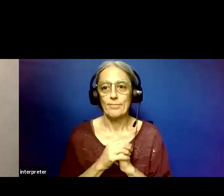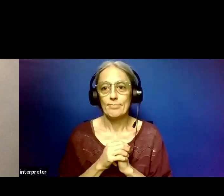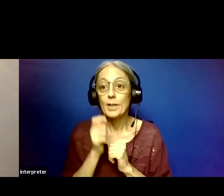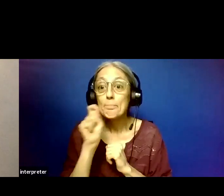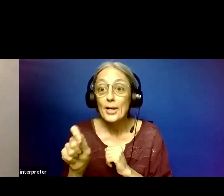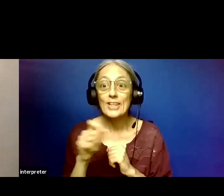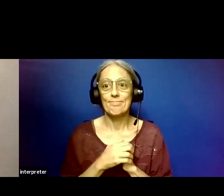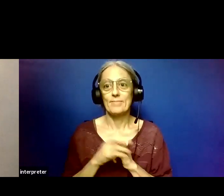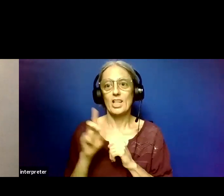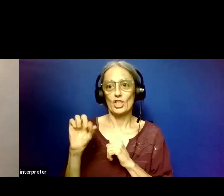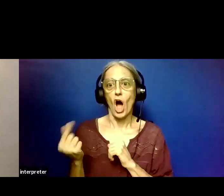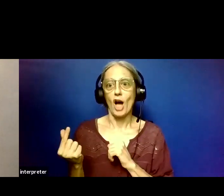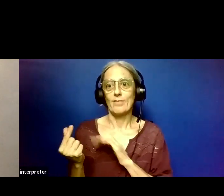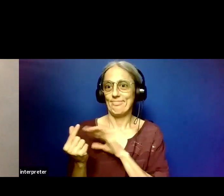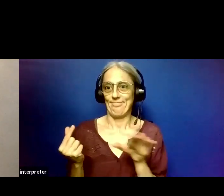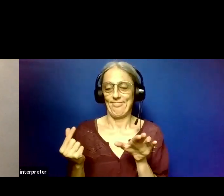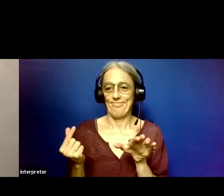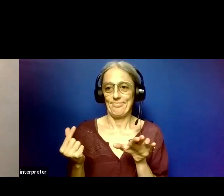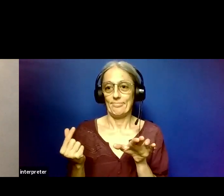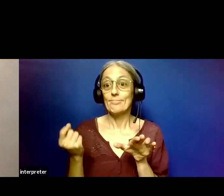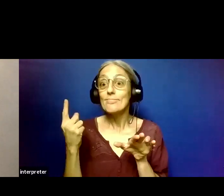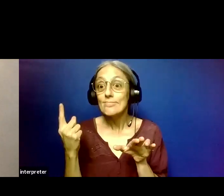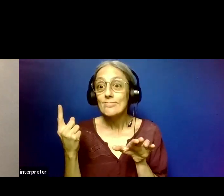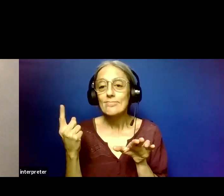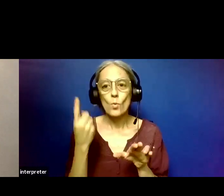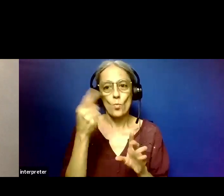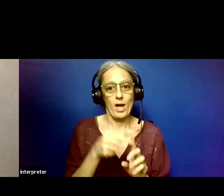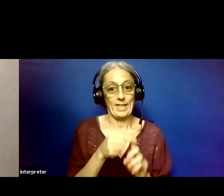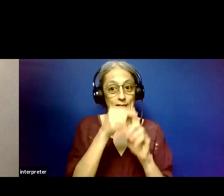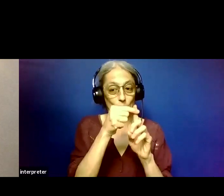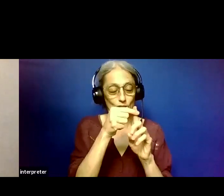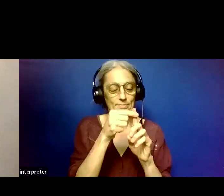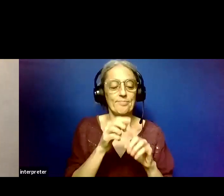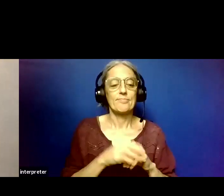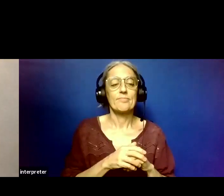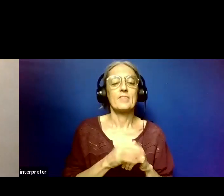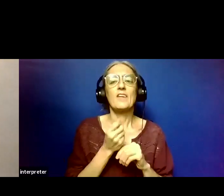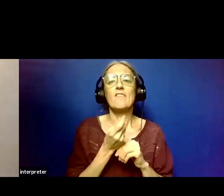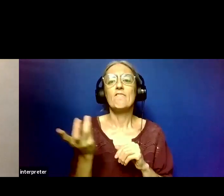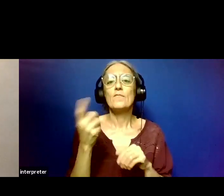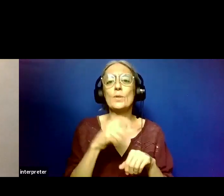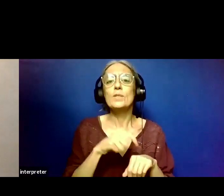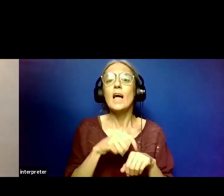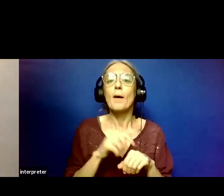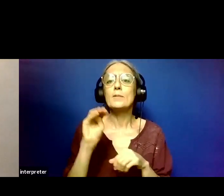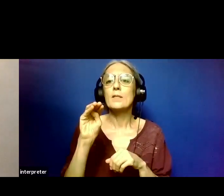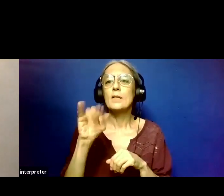period. It's a dog, except in the few situations when it's a miniature